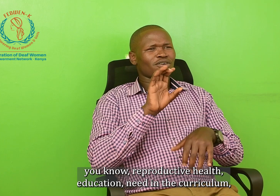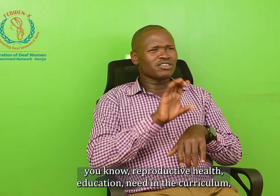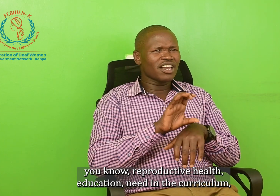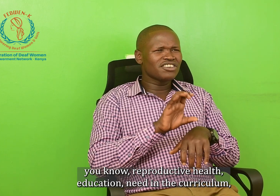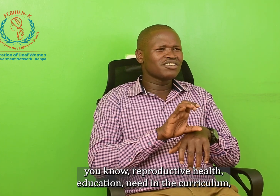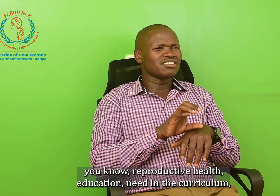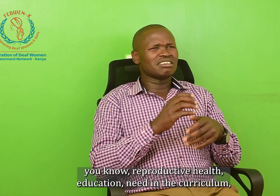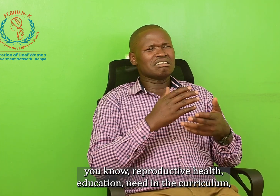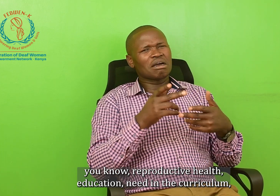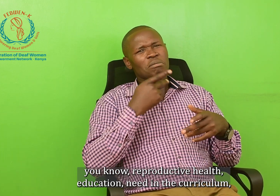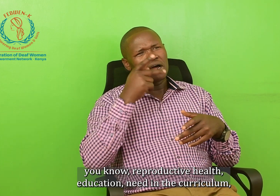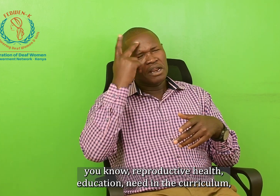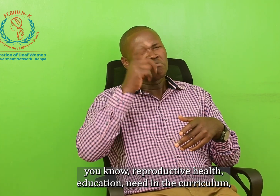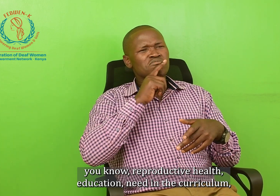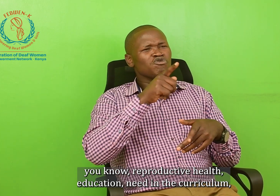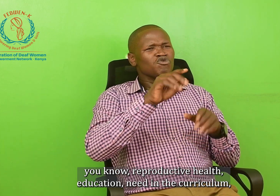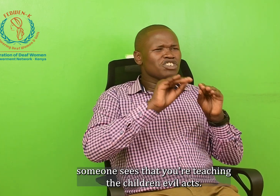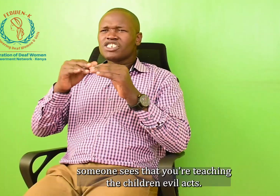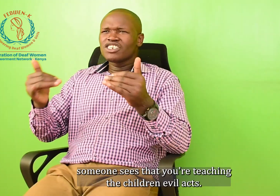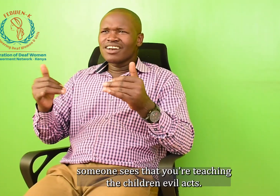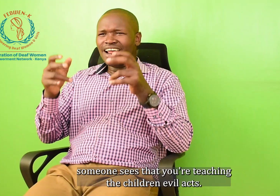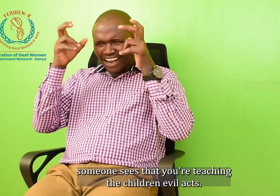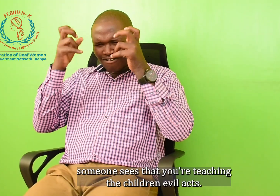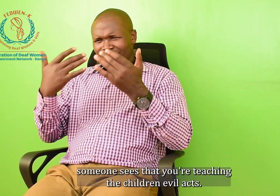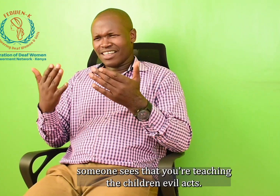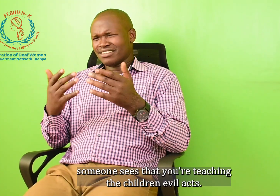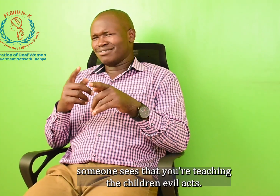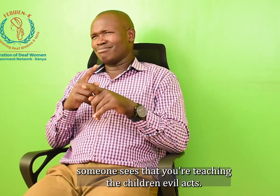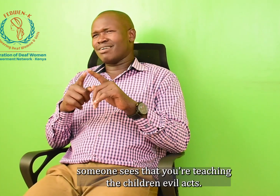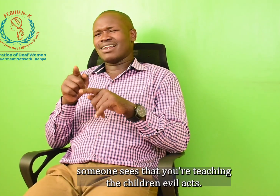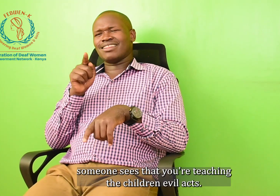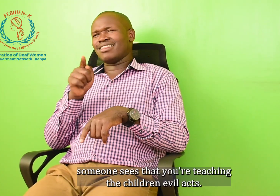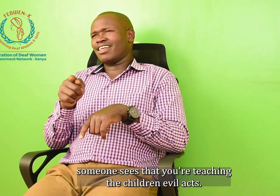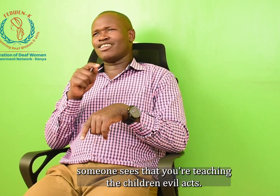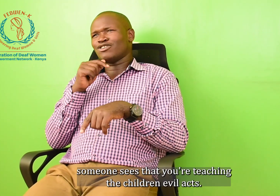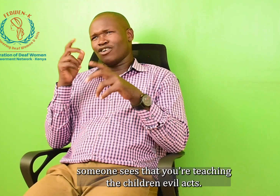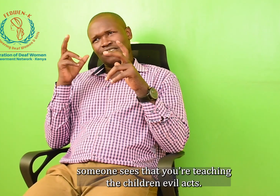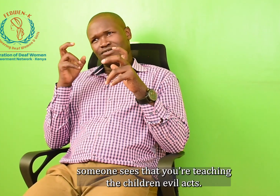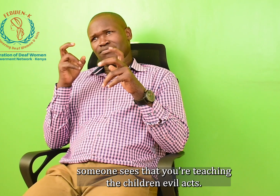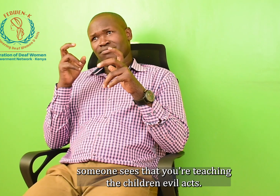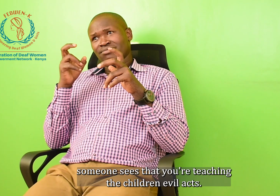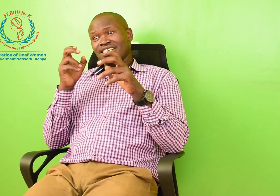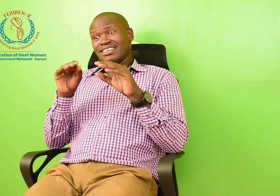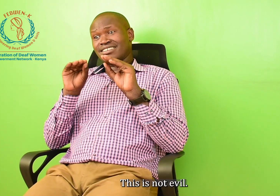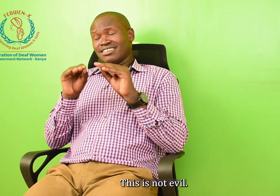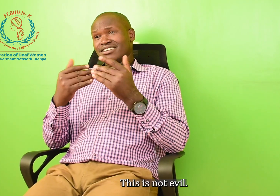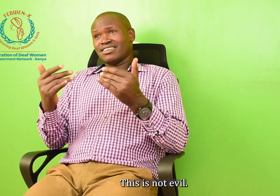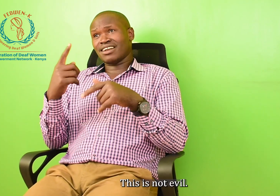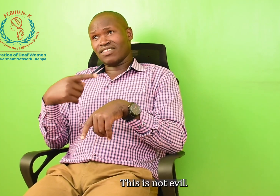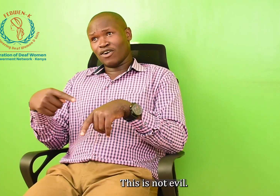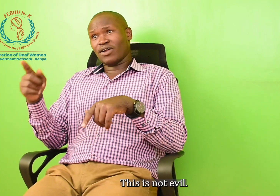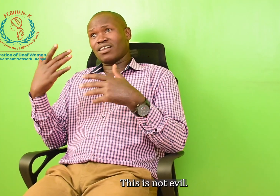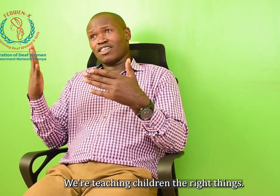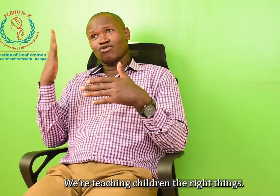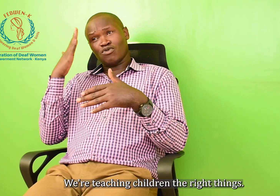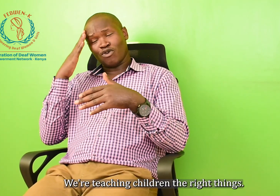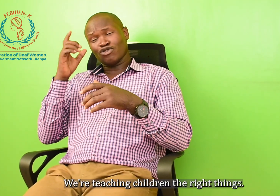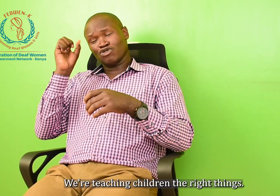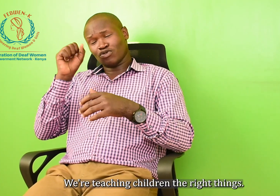reproductive health education in their curriculum, some advisors says that you're teaching the children evil acts. This is not evil. We're teaching children